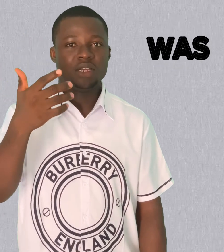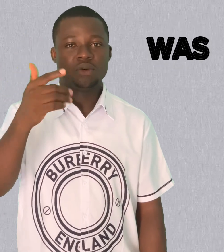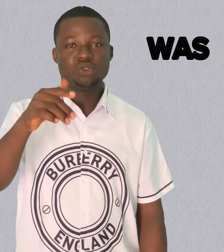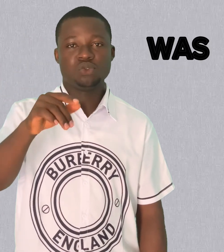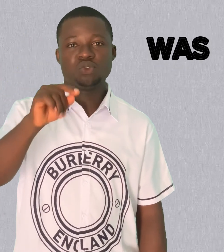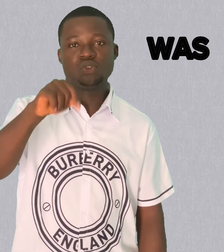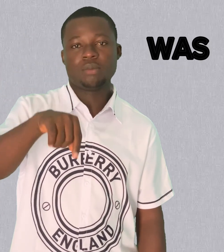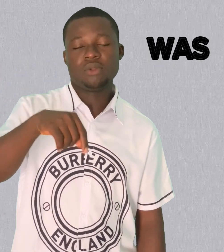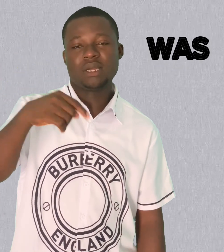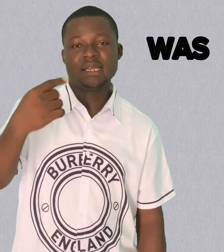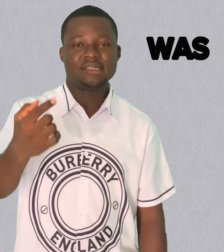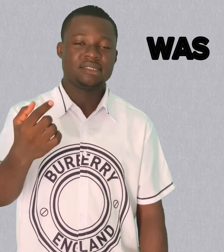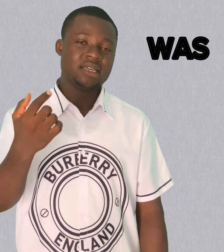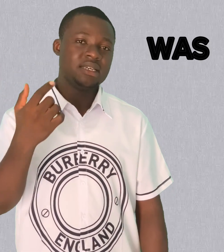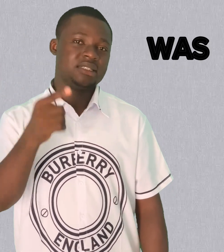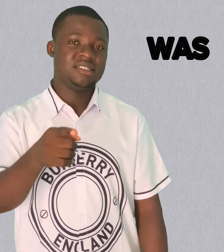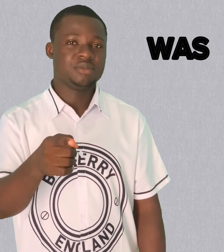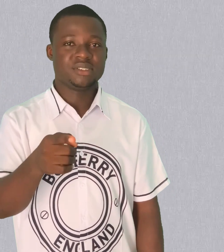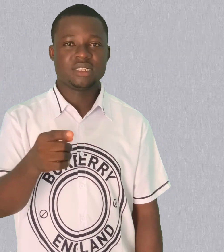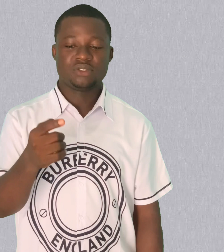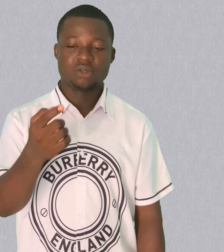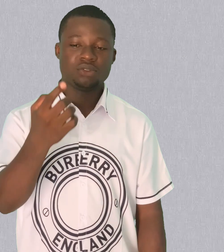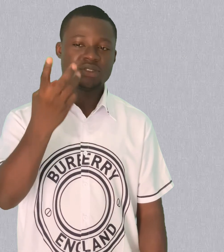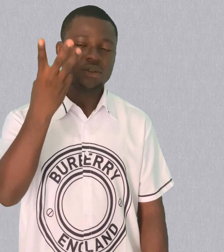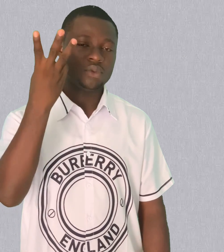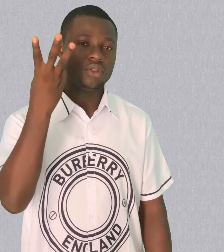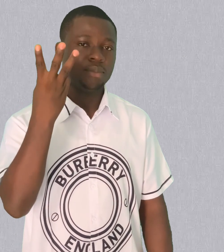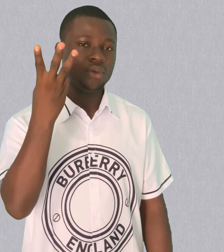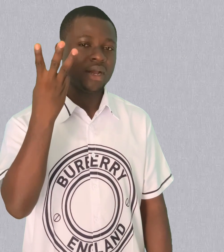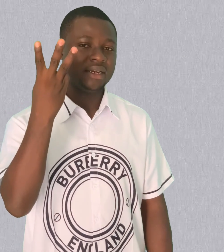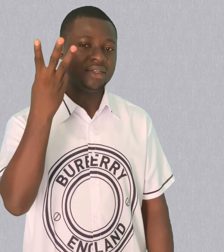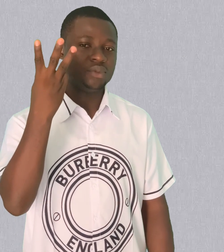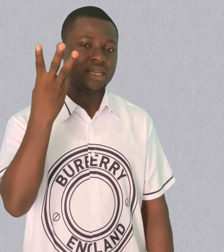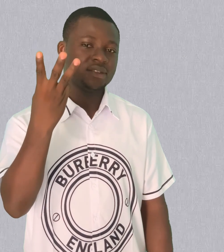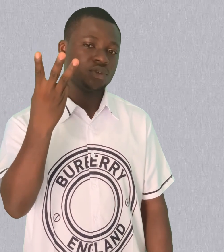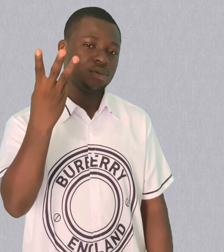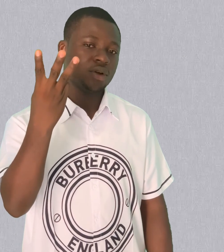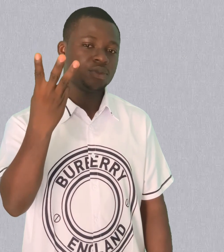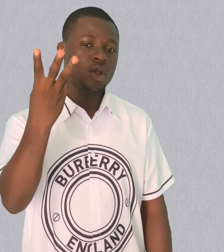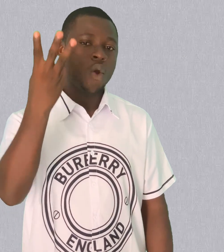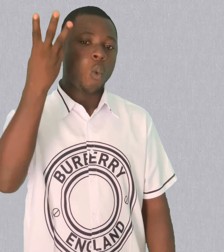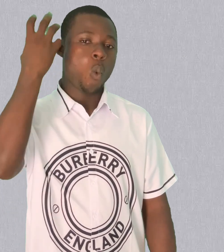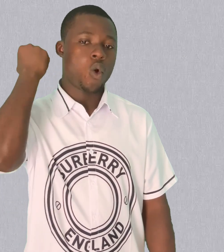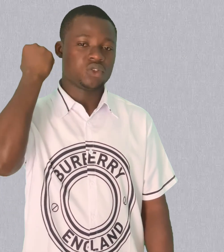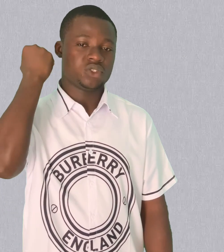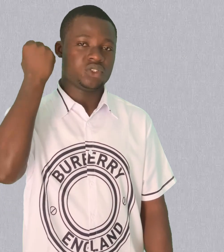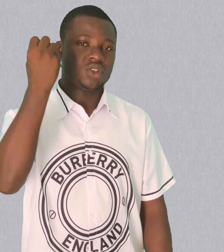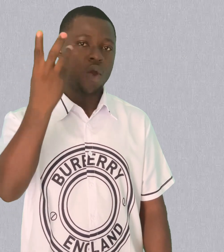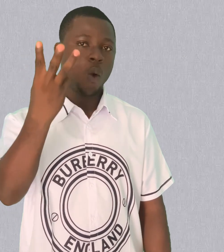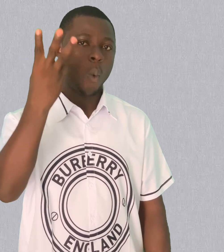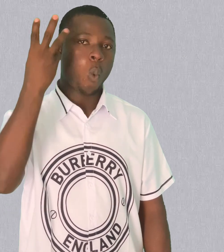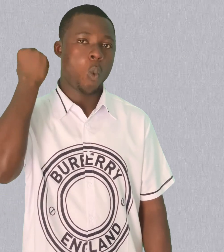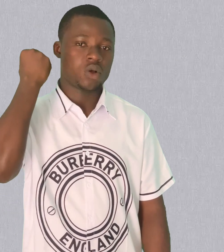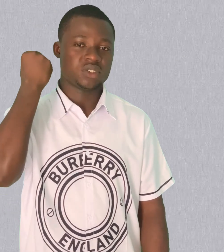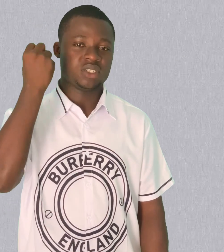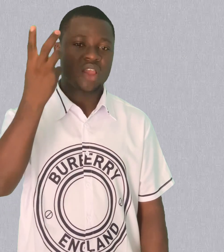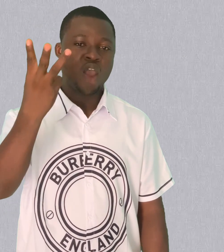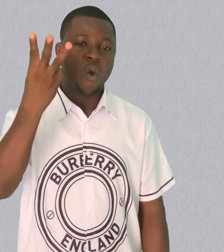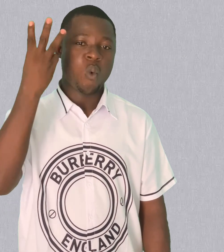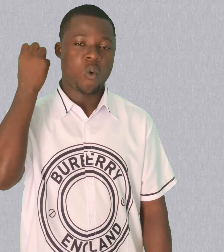going to use W and S. This means that you're going to start with W and end with S. So it becomes was. Was. Was.